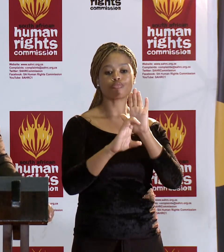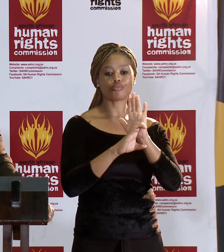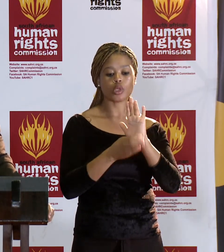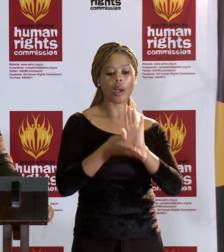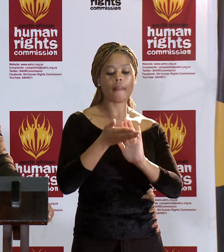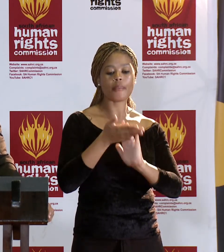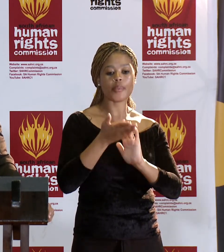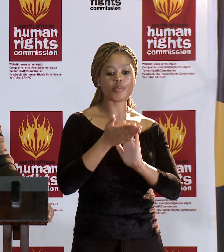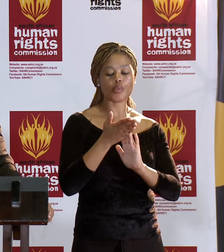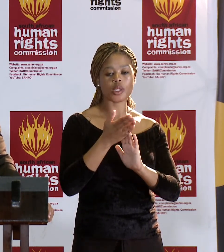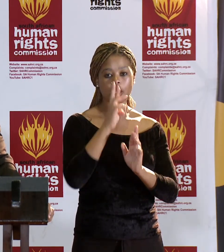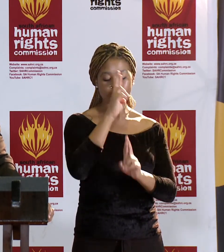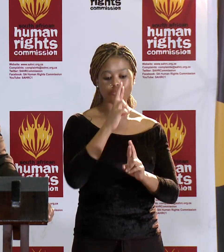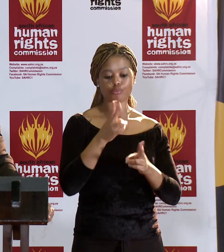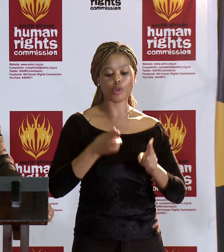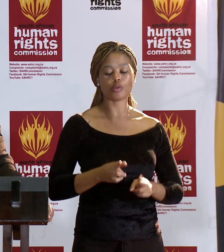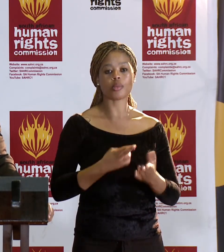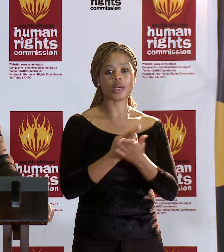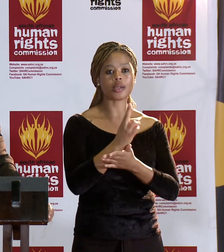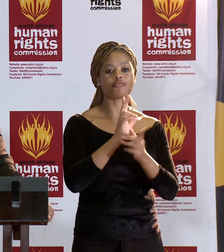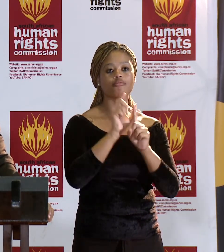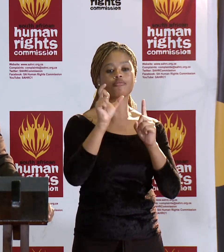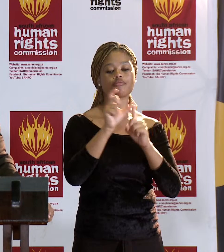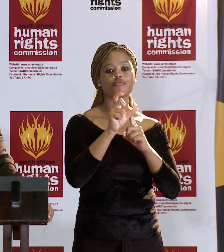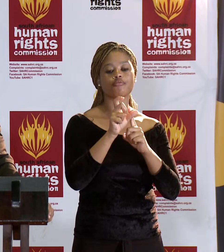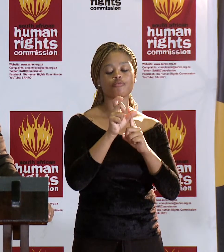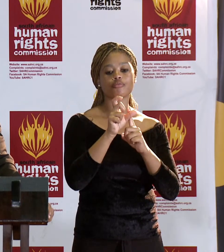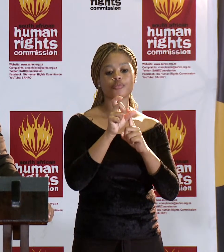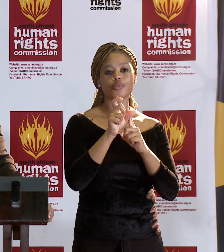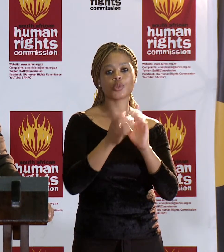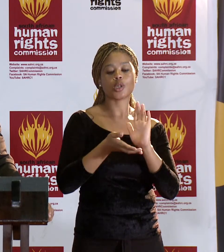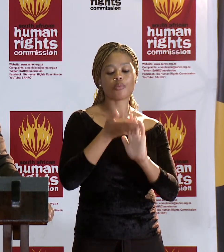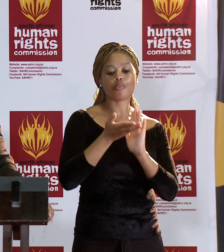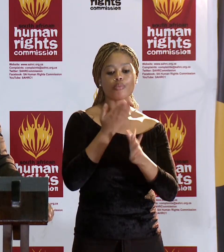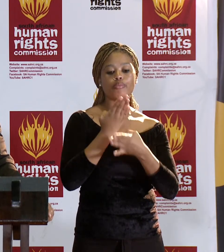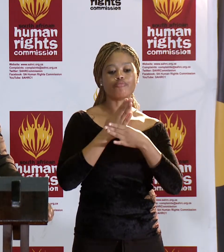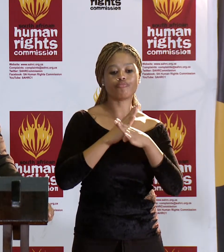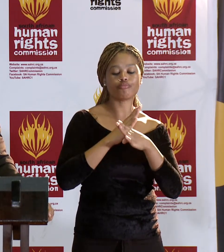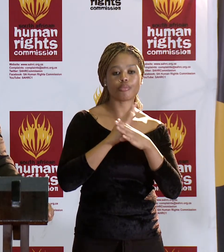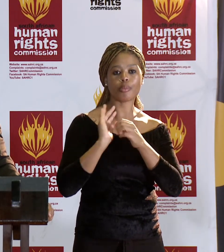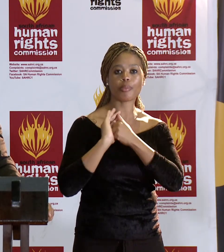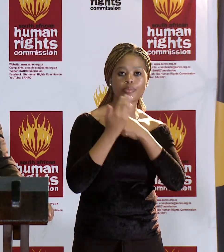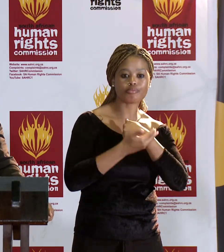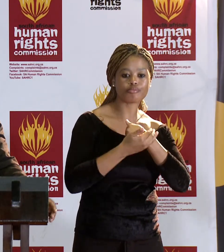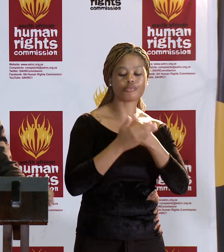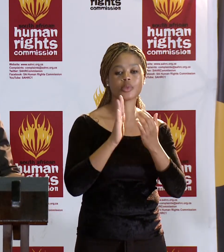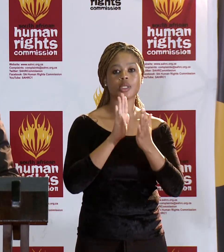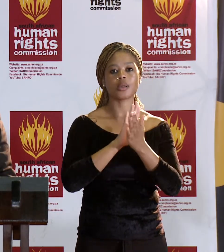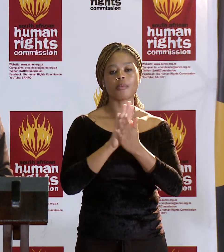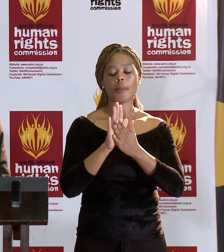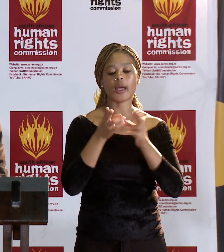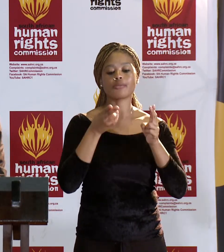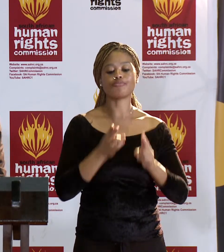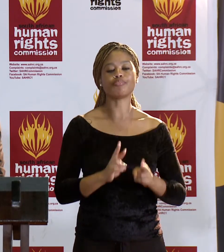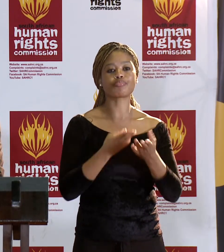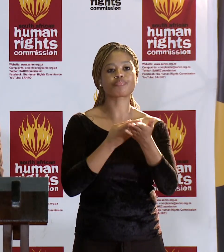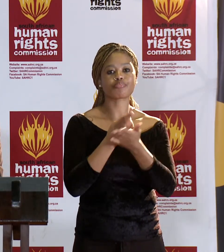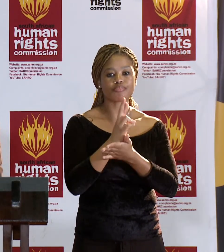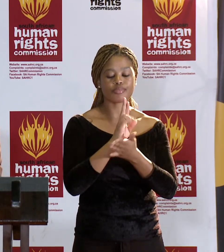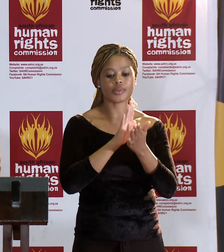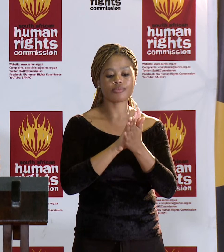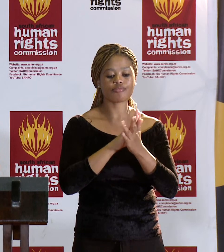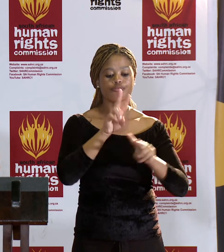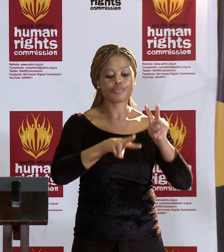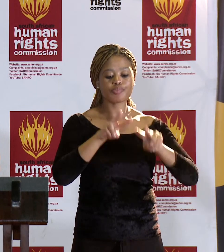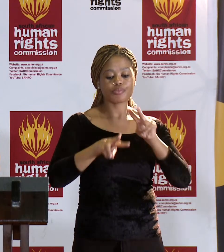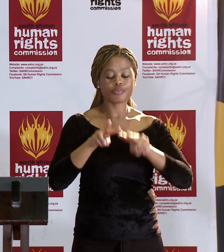promote respect for human rights and a culture of human rights, promote the protection, development, and attainment of human rights, and